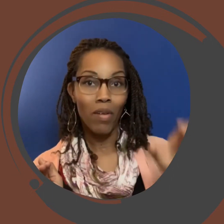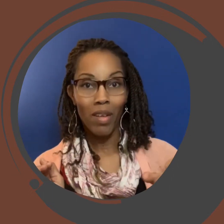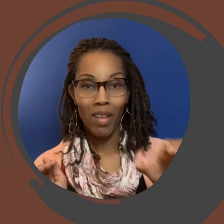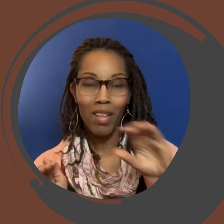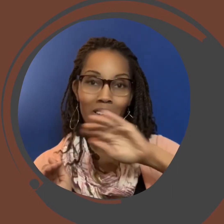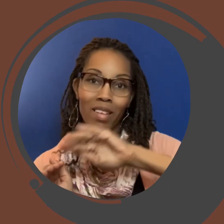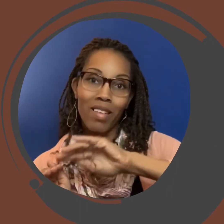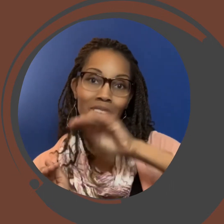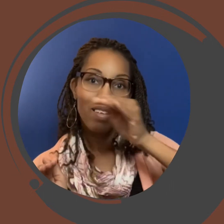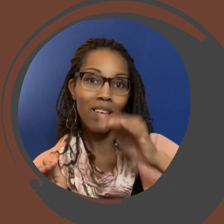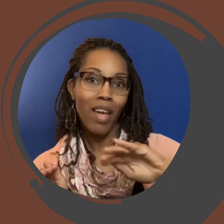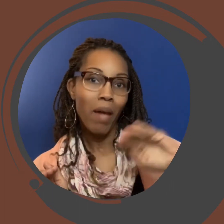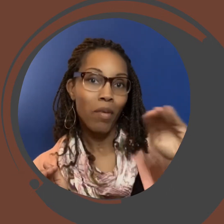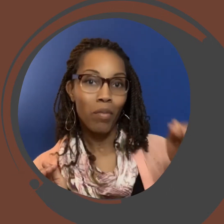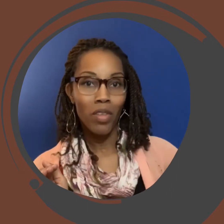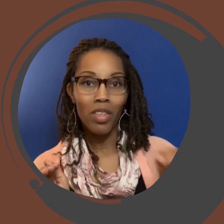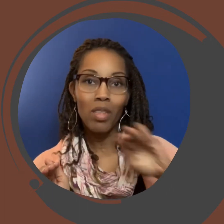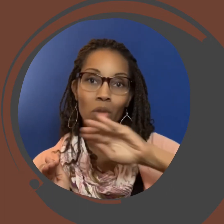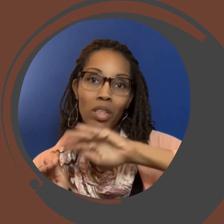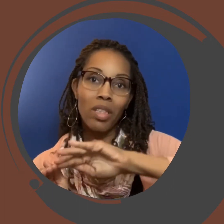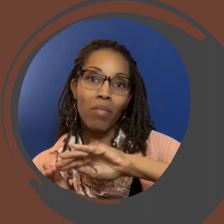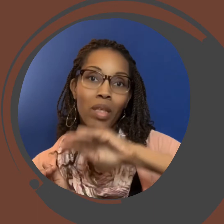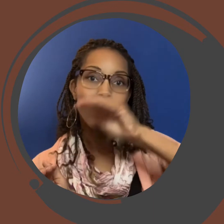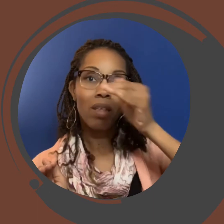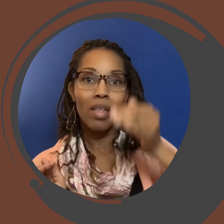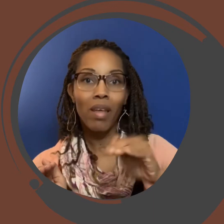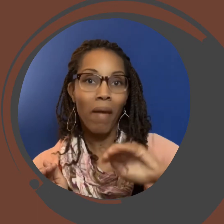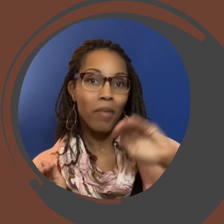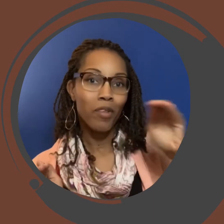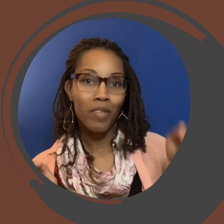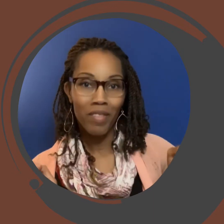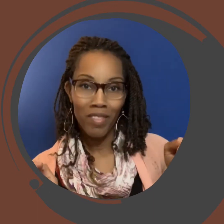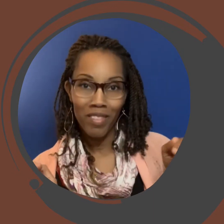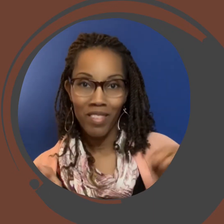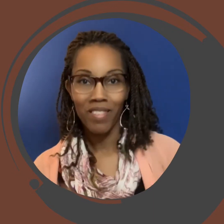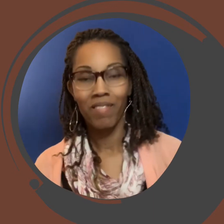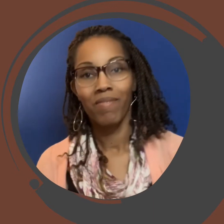Camel. Camel. But this is more accepted. Camel.